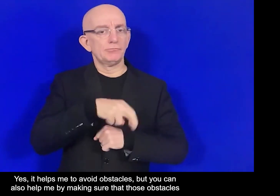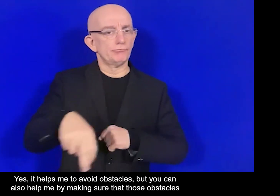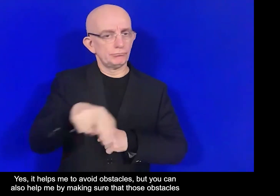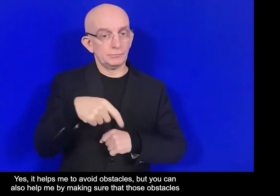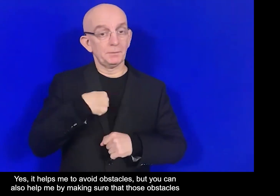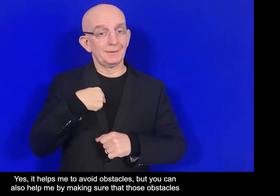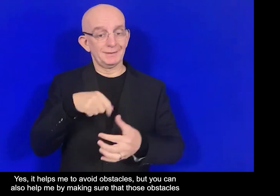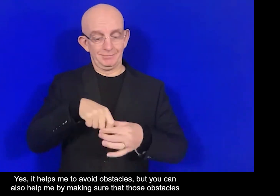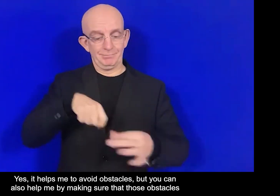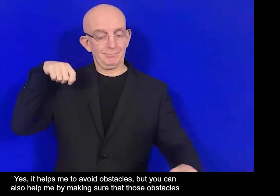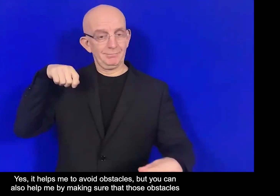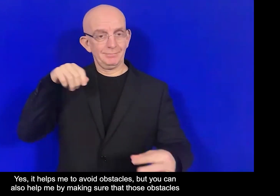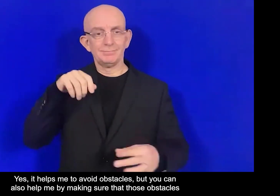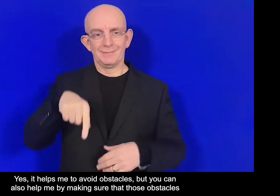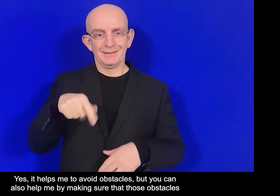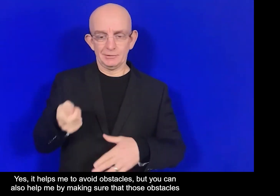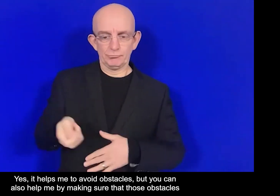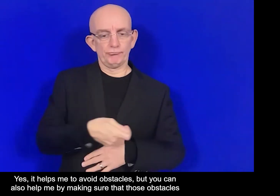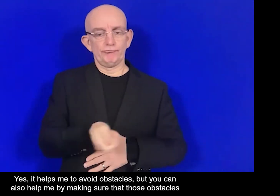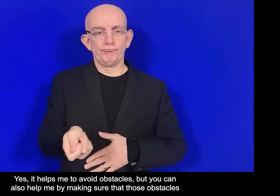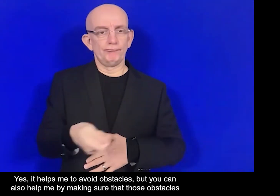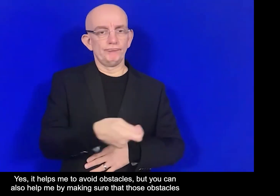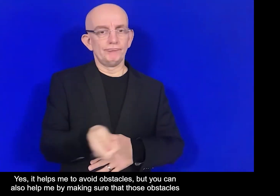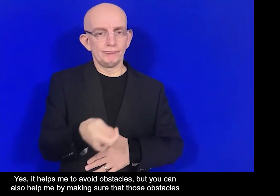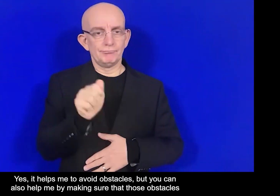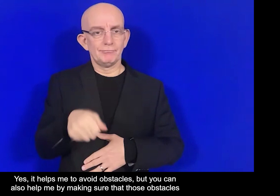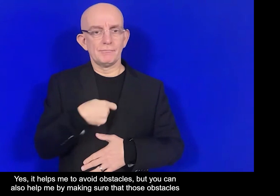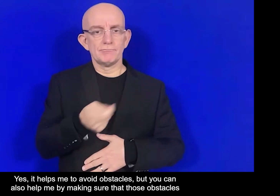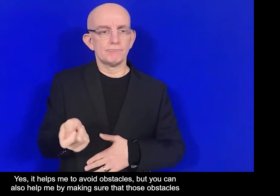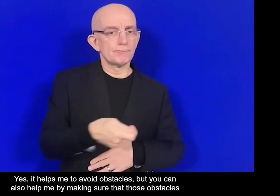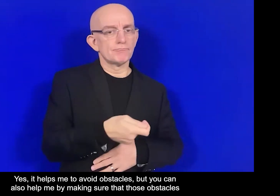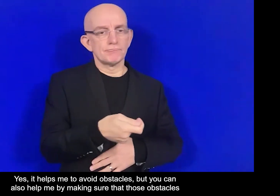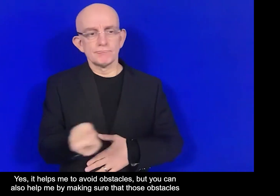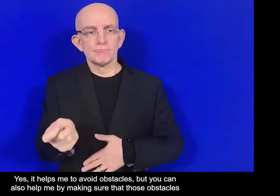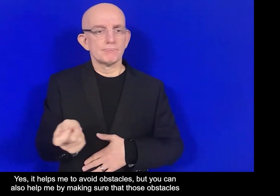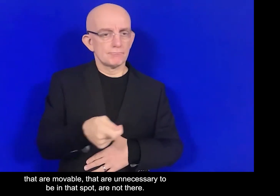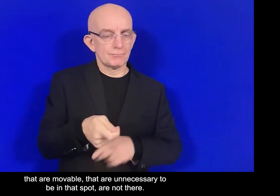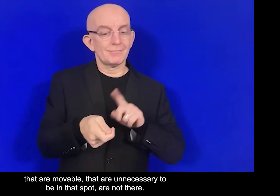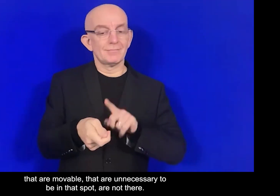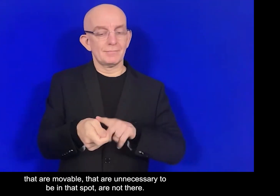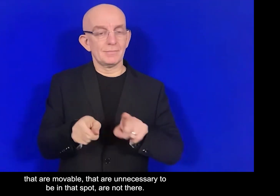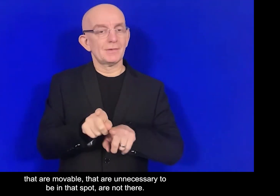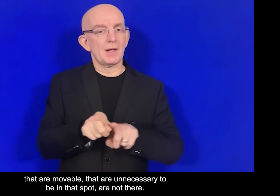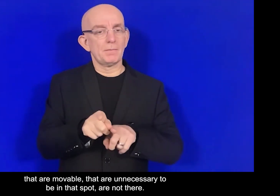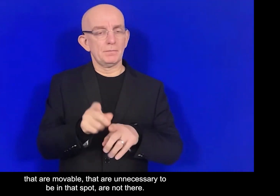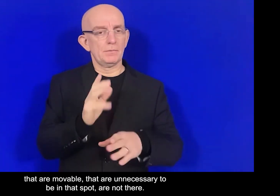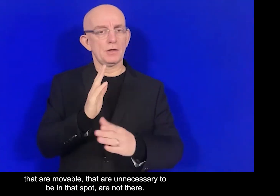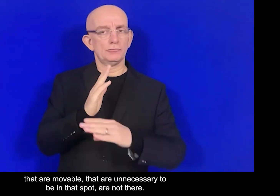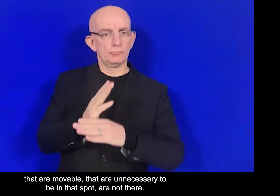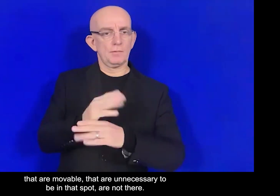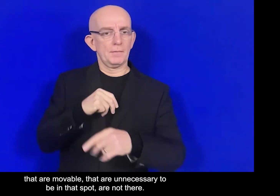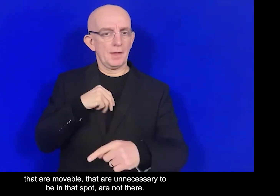me to avoid obstacles, but you can also help me by making sure that those obstacles that are movable, that